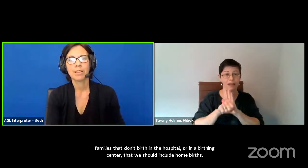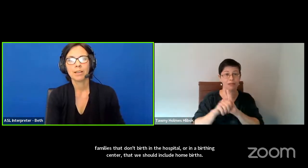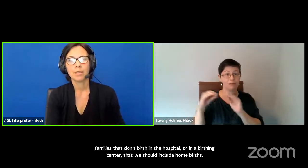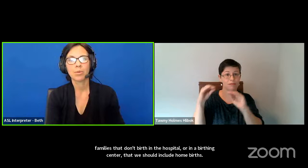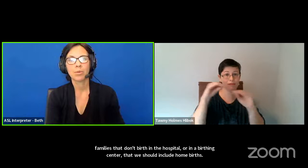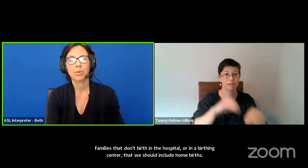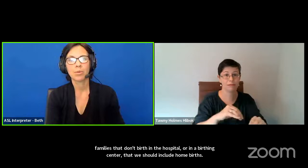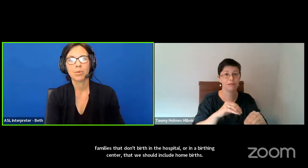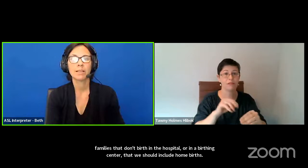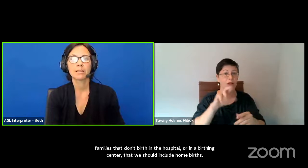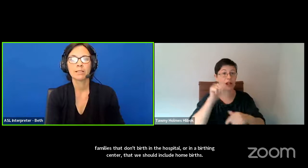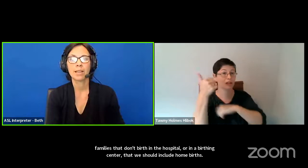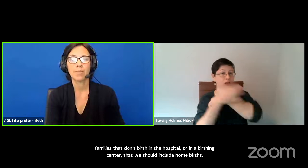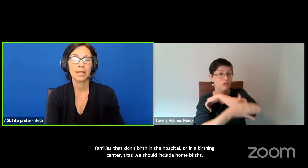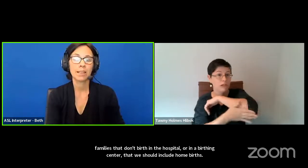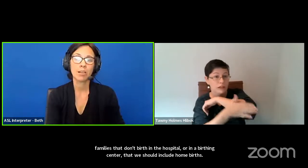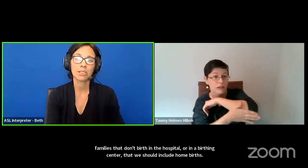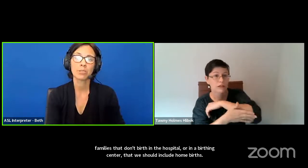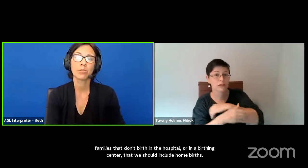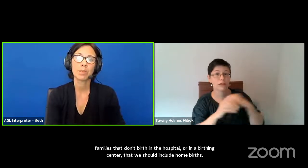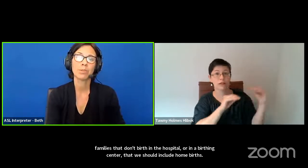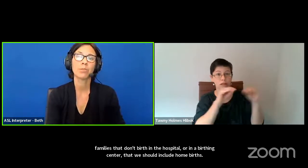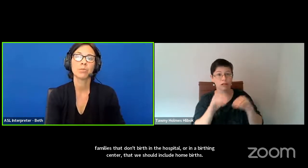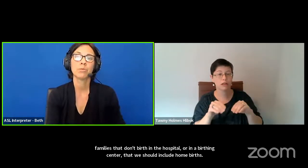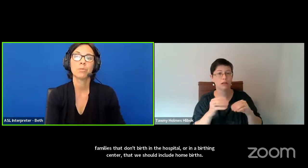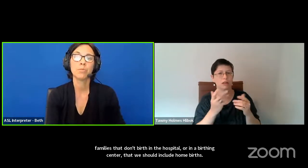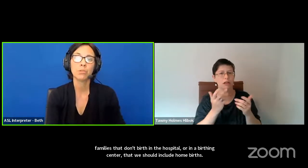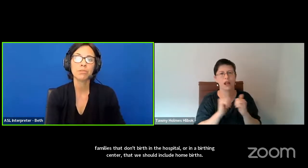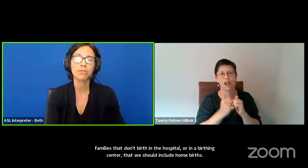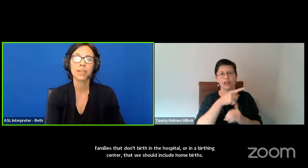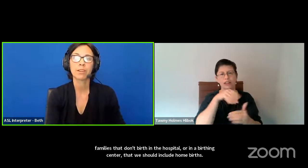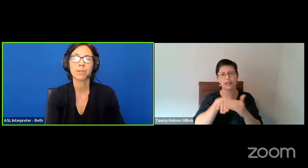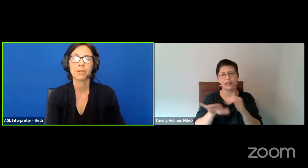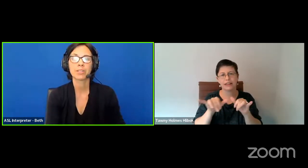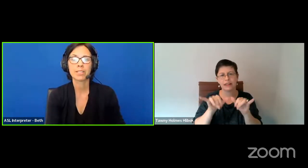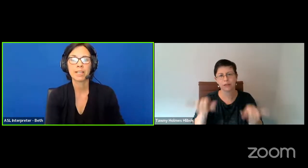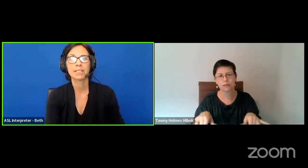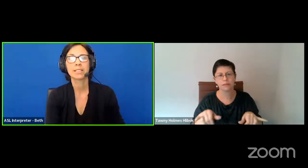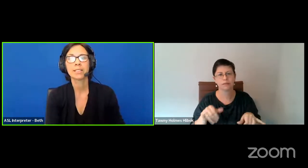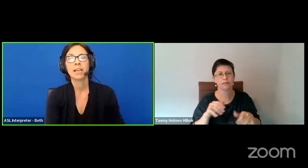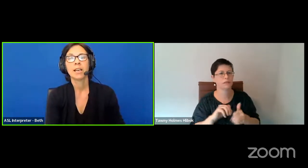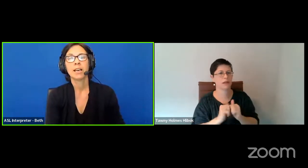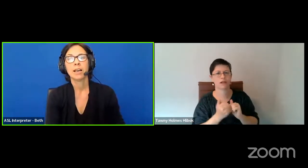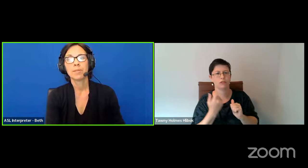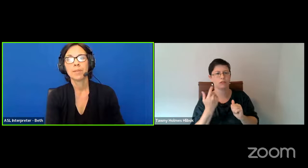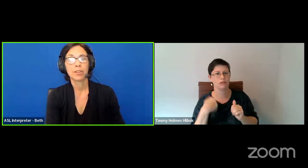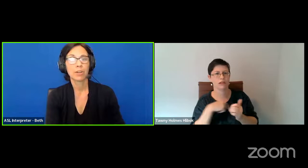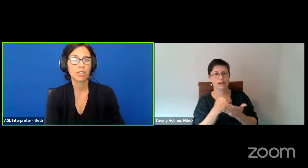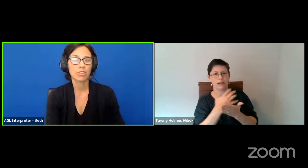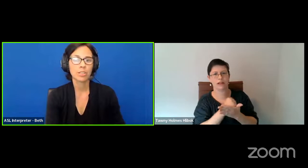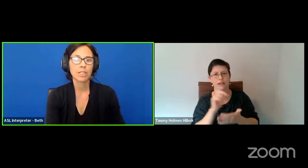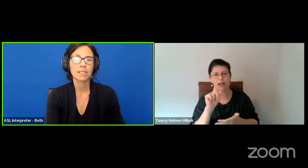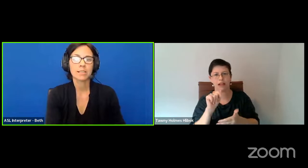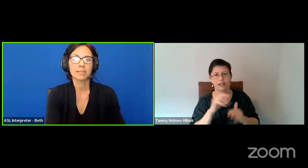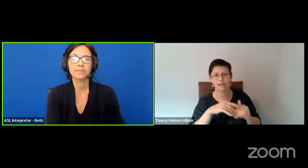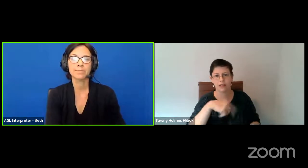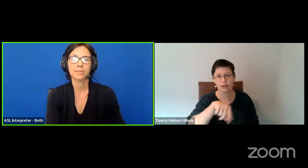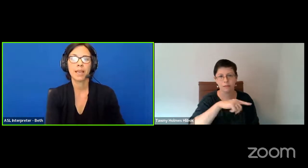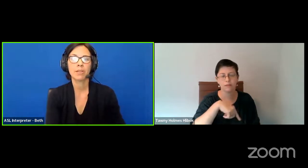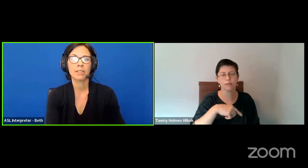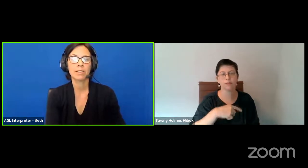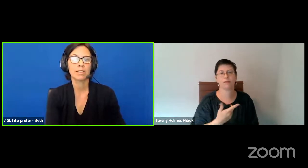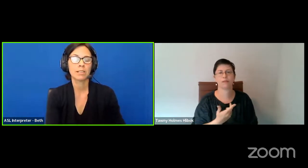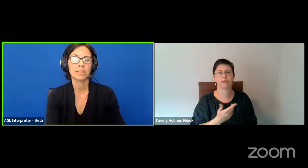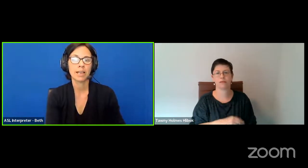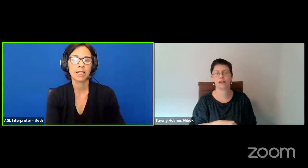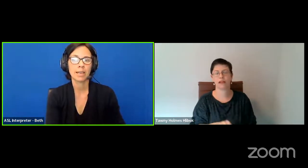important to keep that in mind, and also people who move here from other states, other countries.